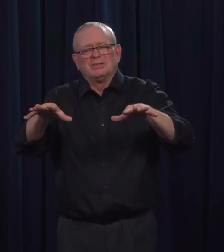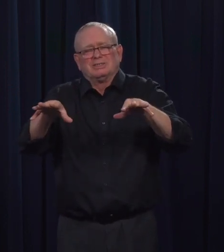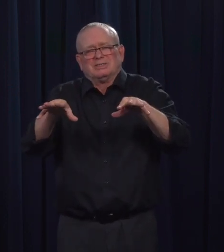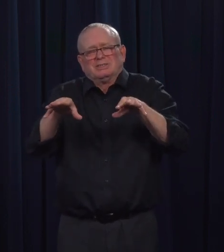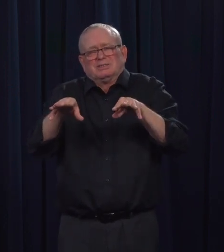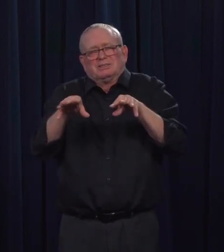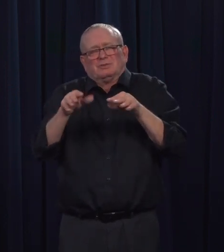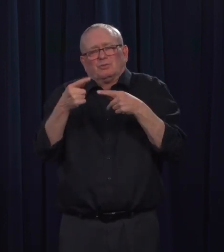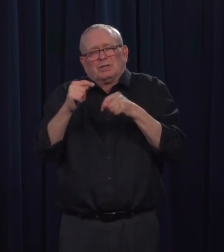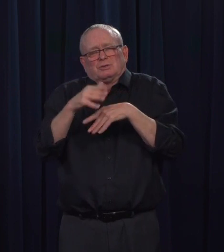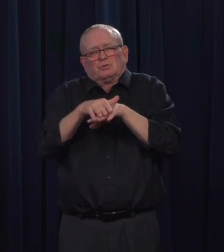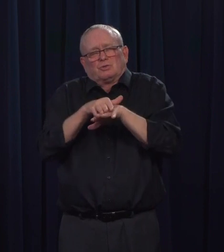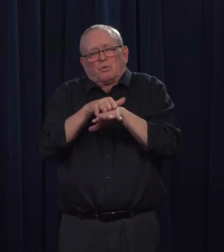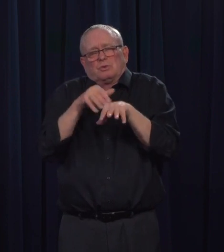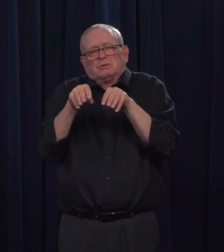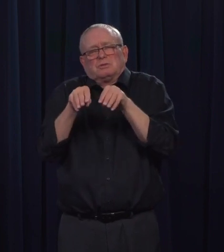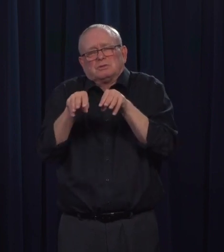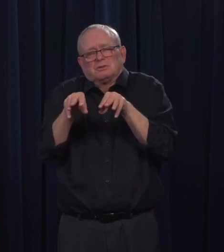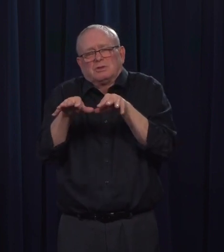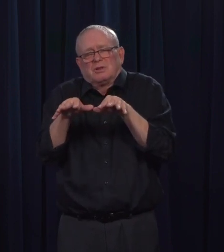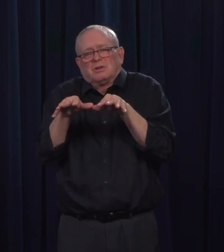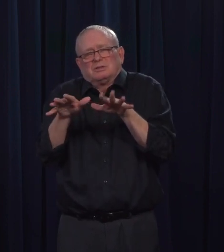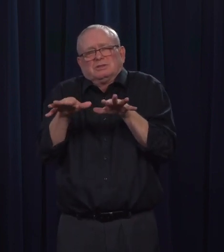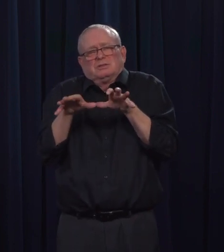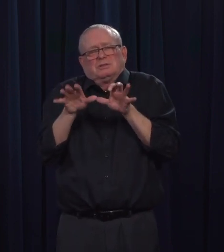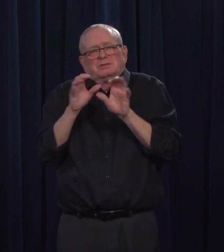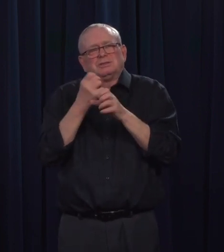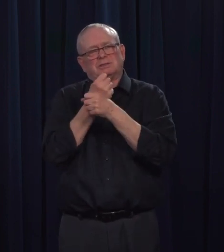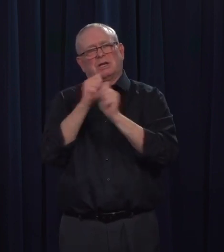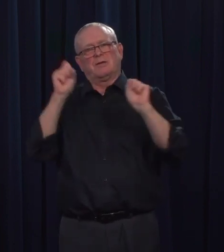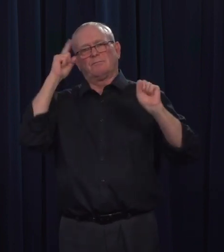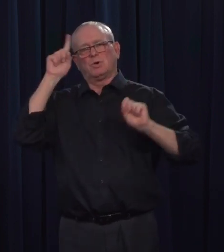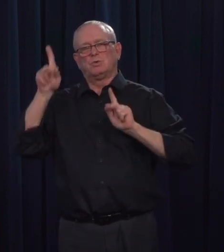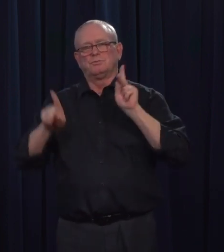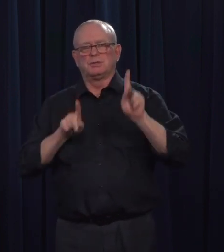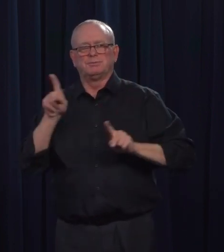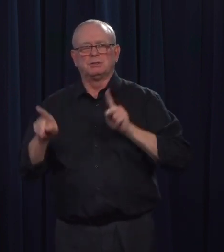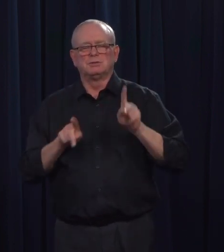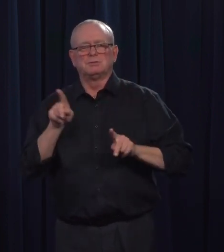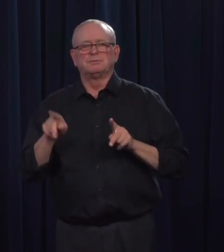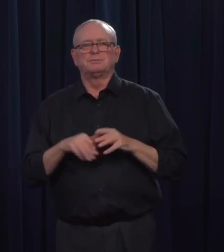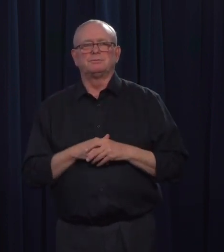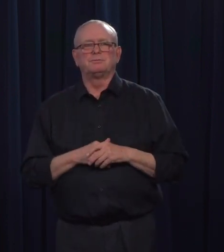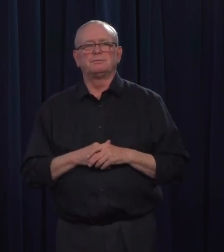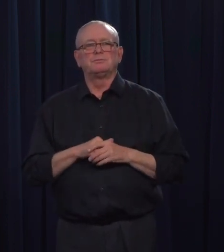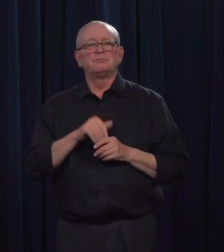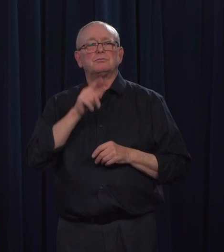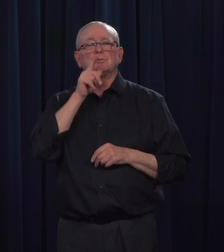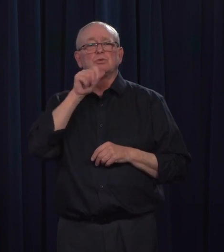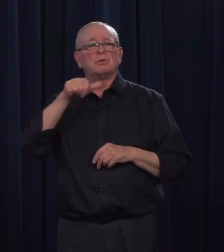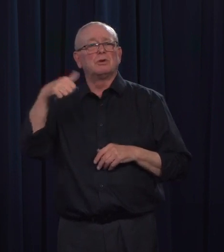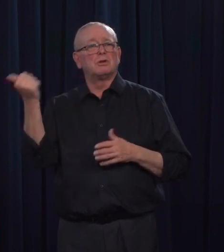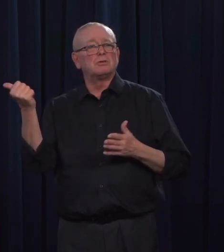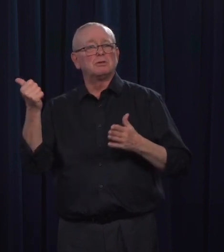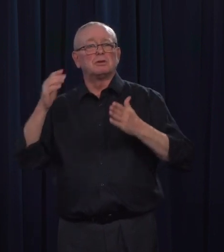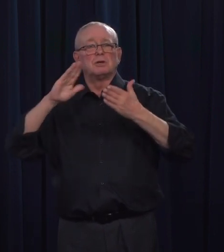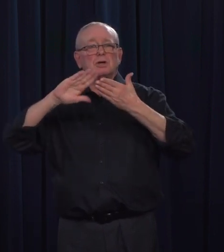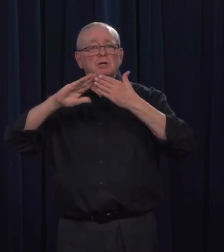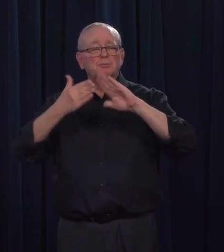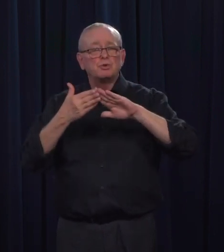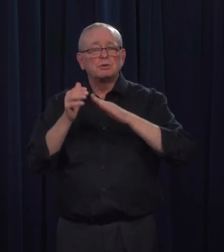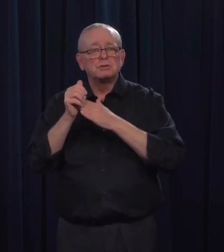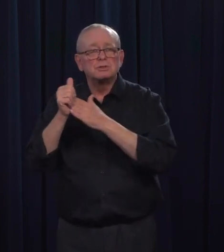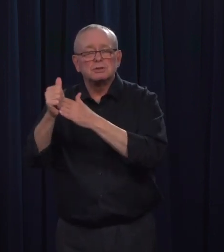response. Across Alberta, first responders, community leaders, social services workers, and workers in shelters for